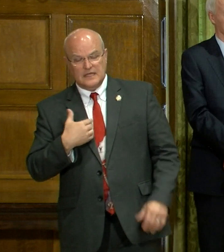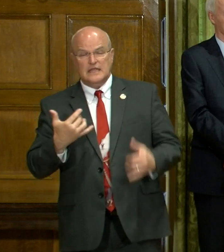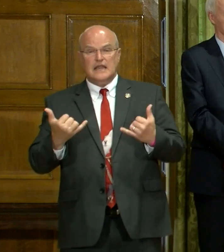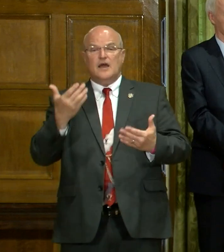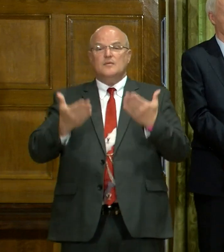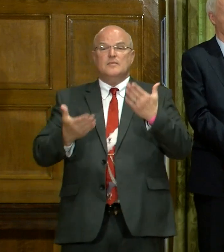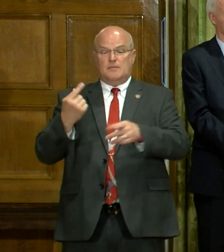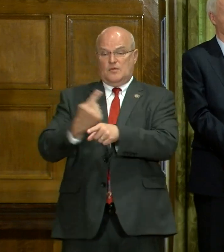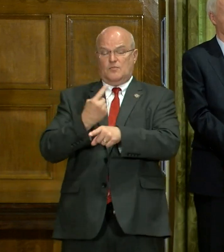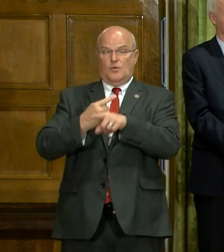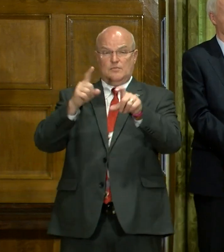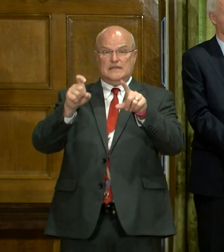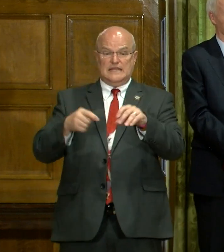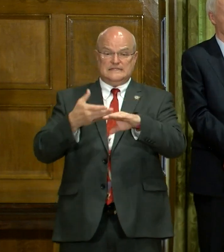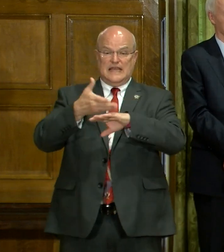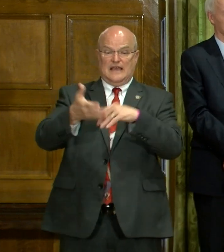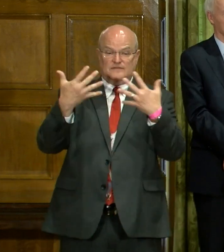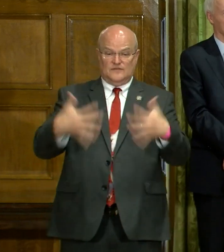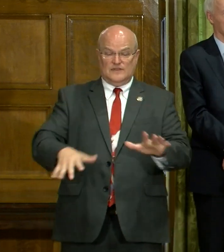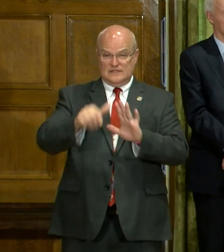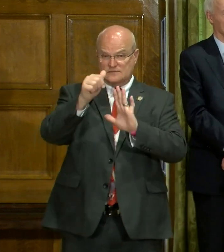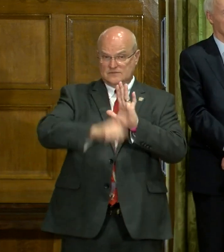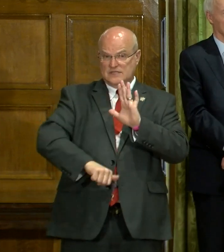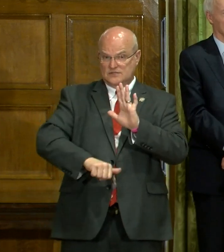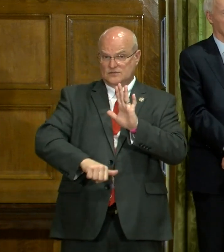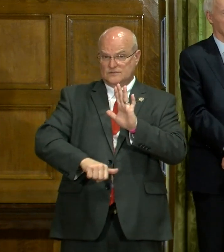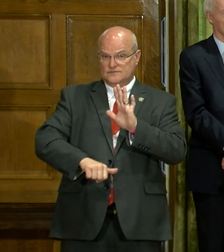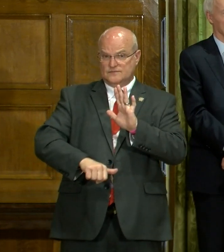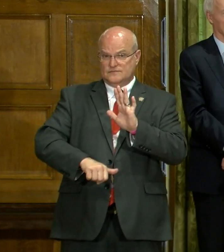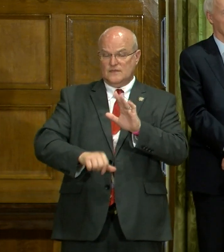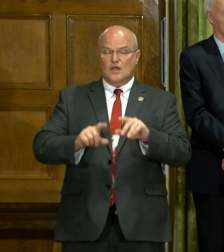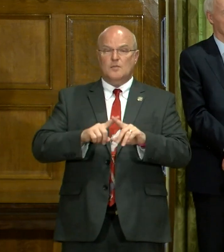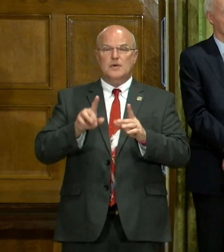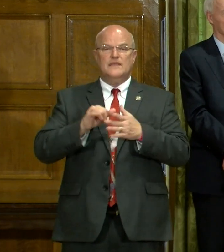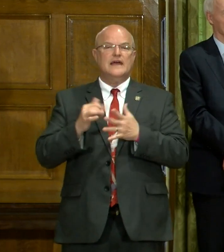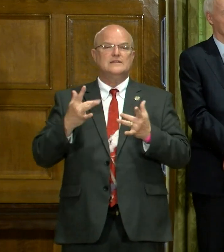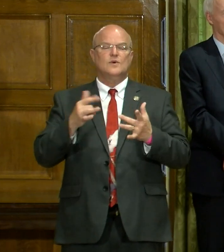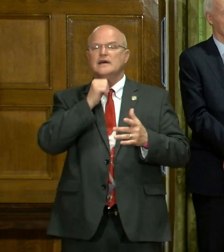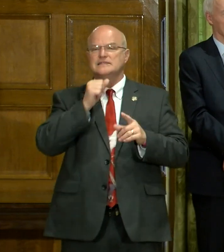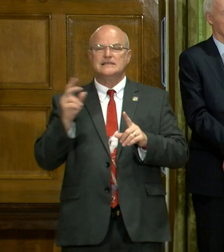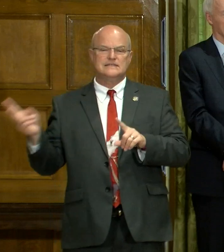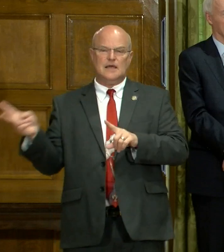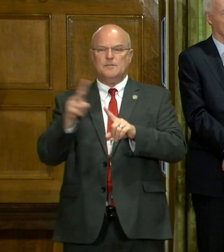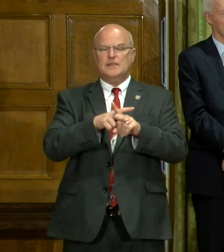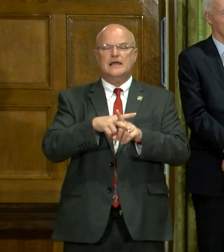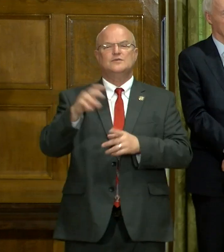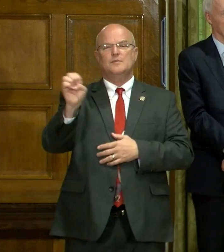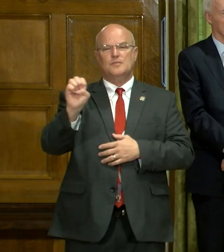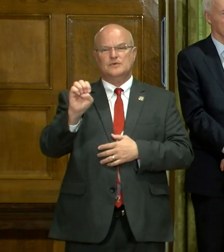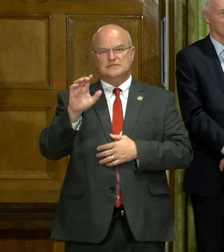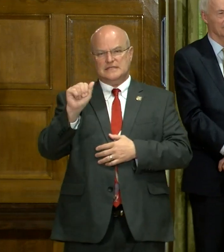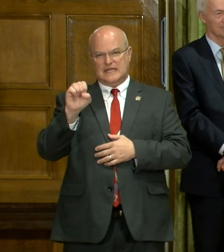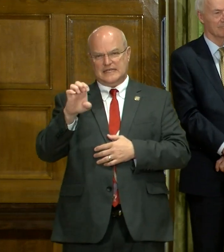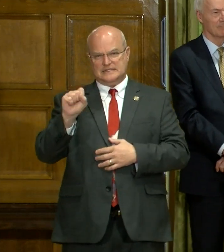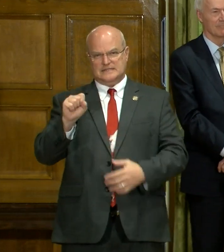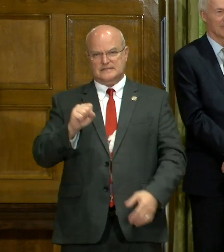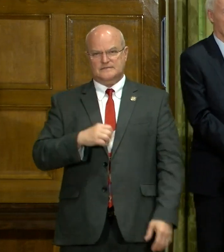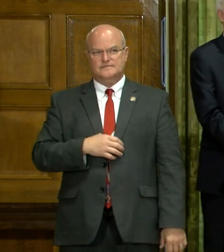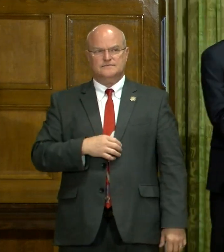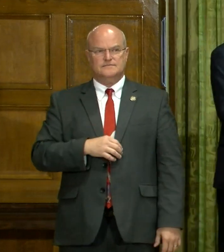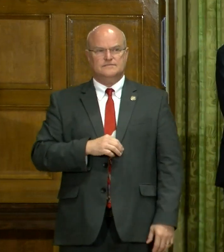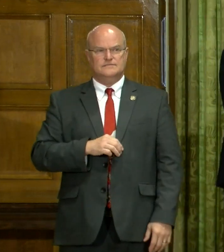Now, it may be appropriate to test them after you've done the procedure, but that's why that doesn't apply to emergency cases.